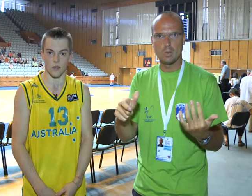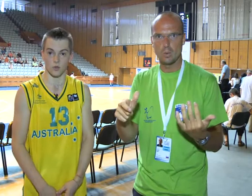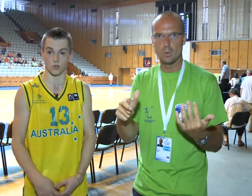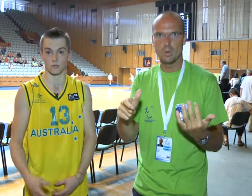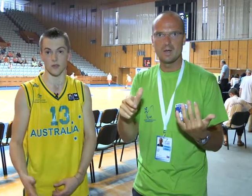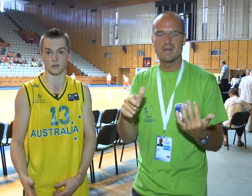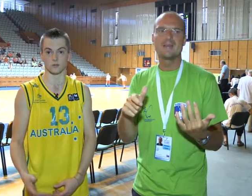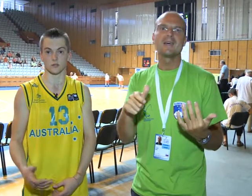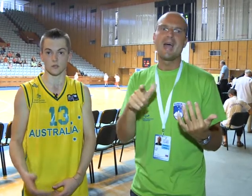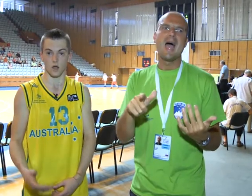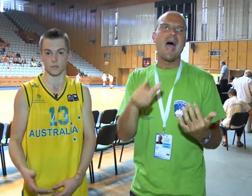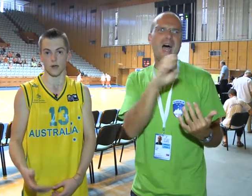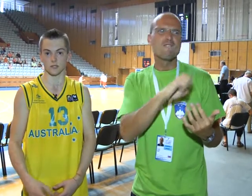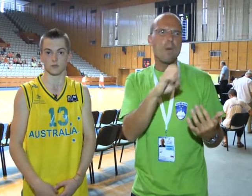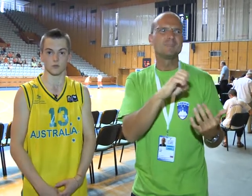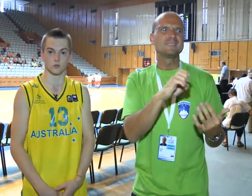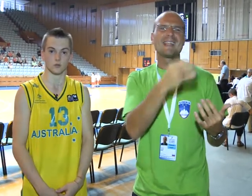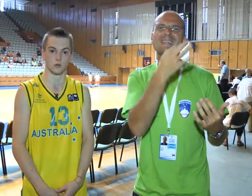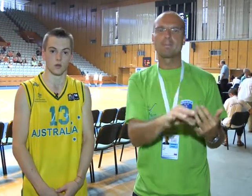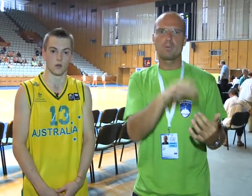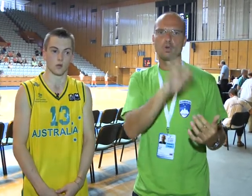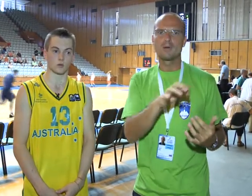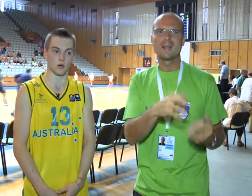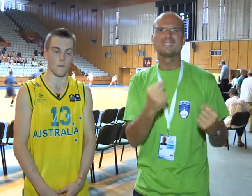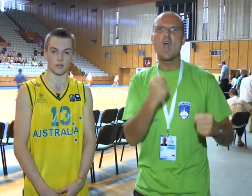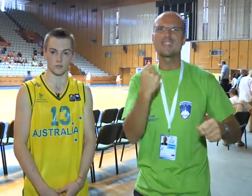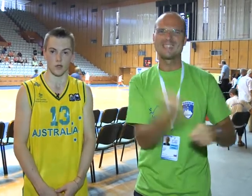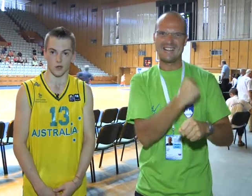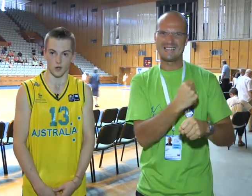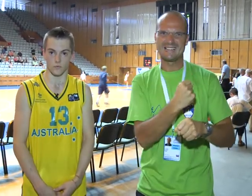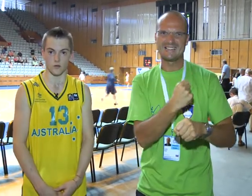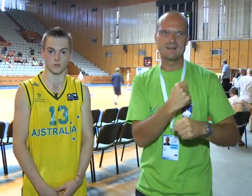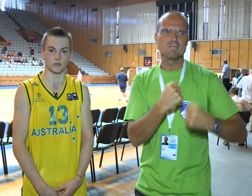the European-style basketball, was a massive learning curve for us.